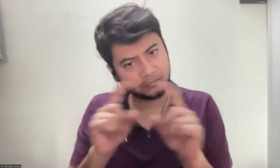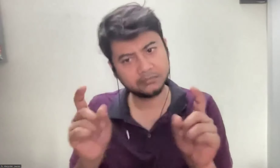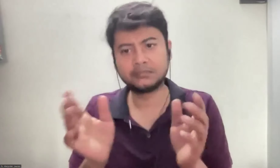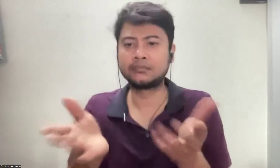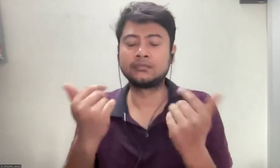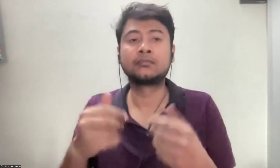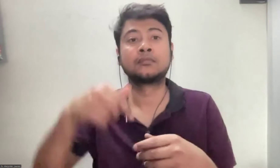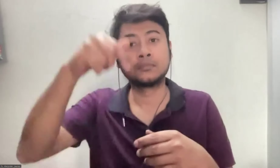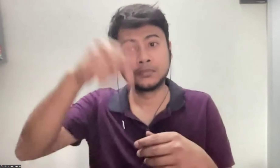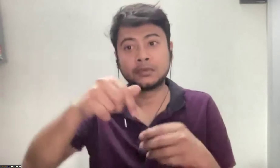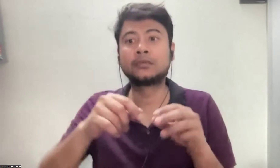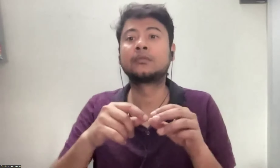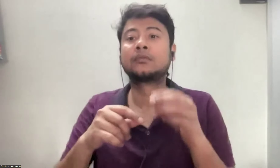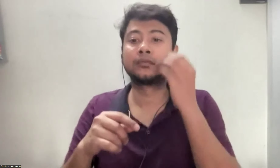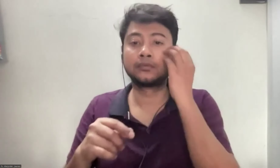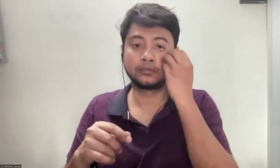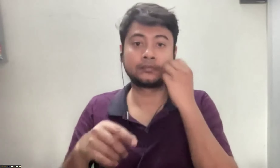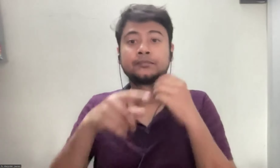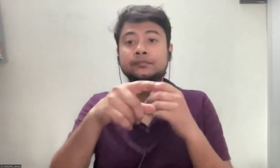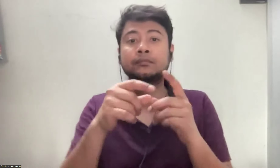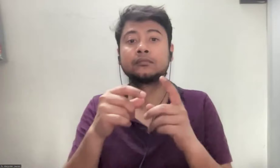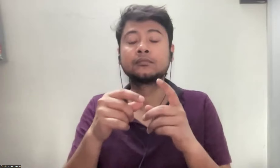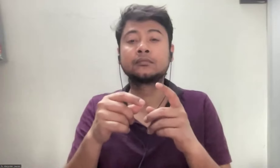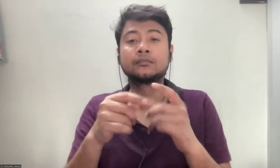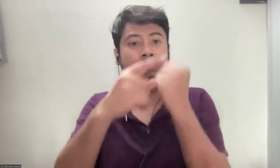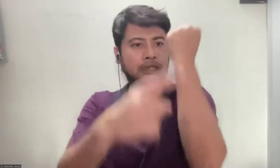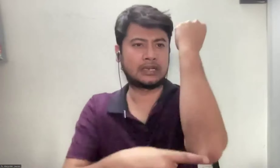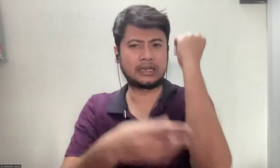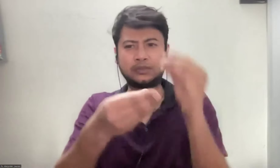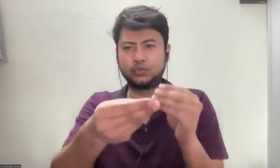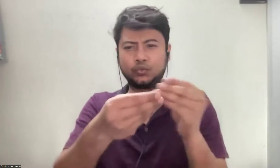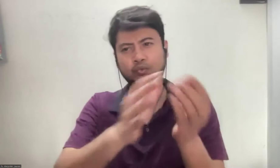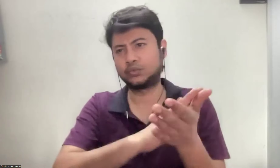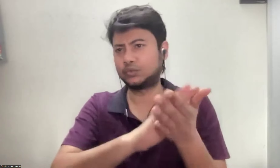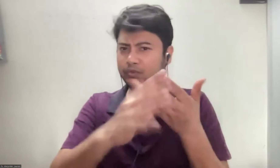So let me finish this slide and then we'll come to questions.